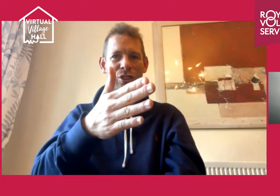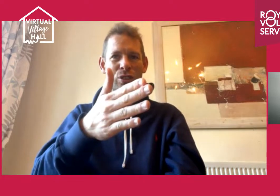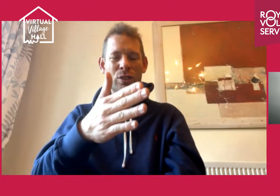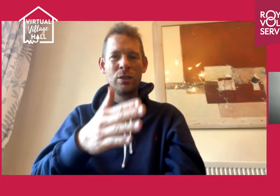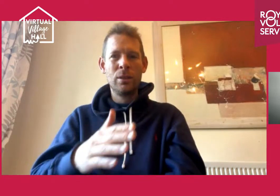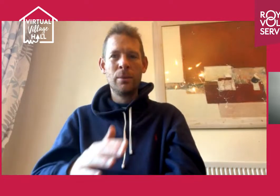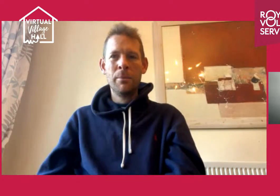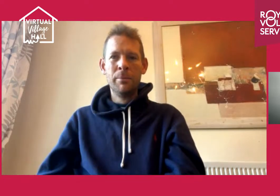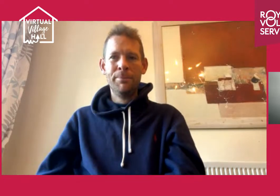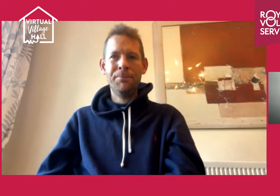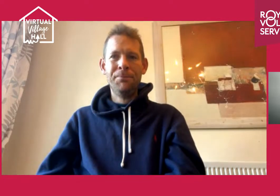and fish,